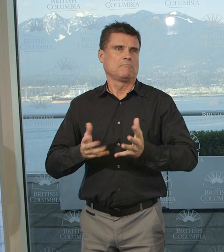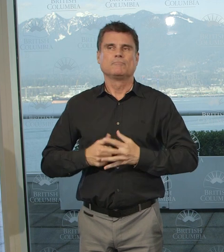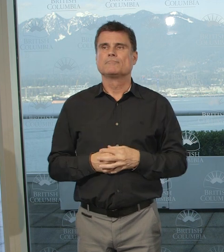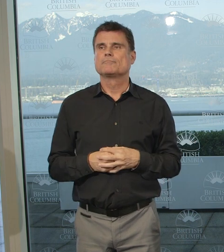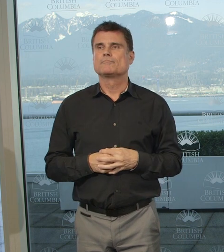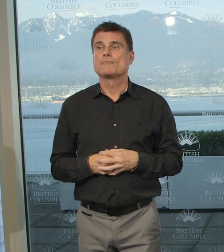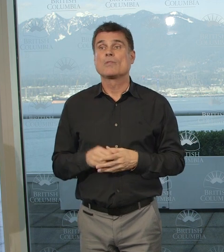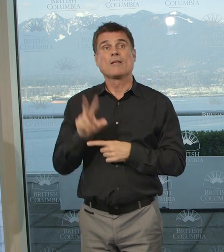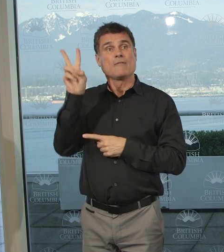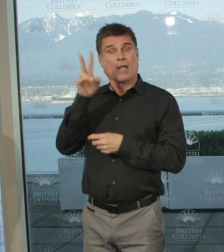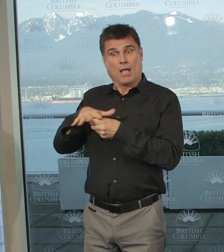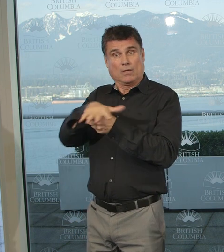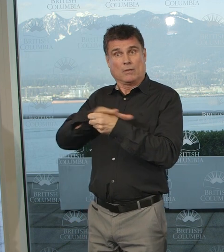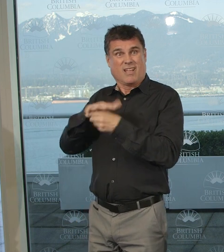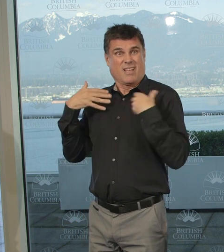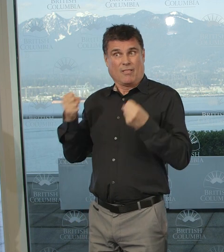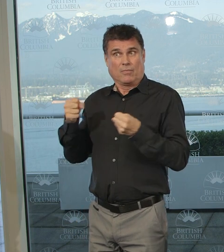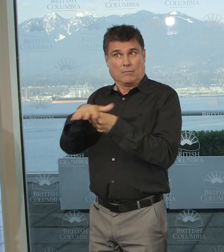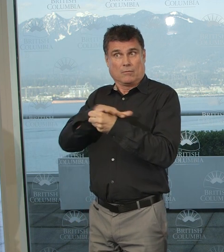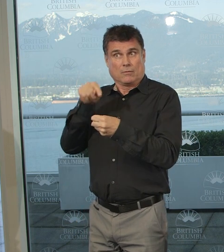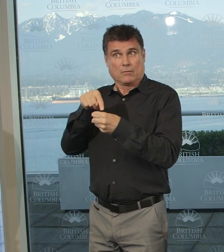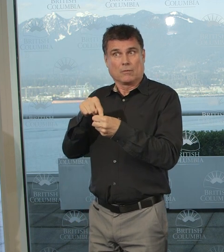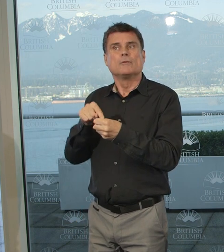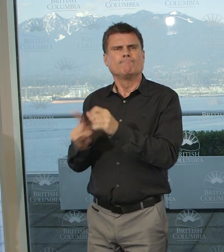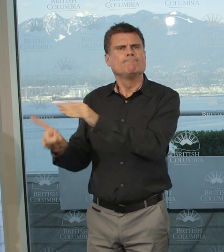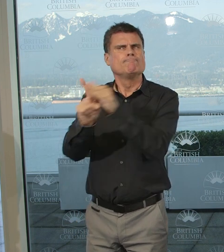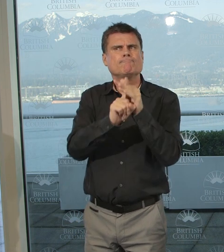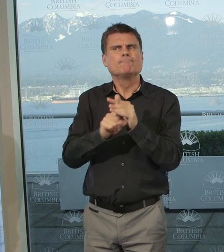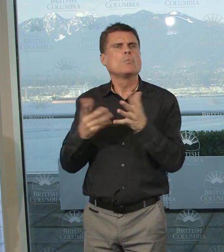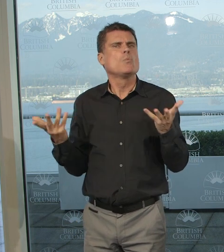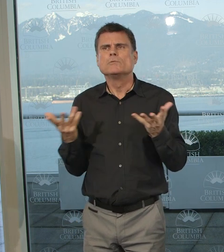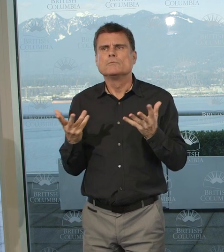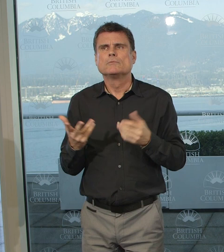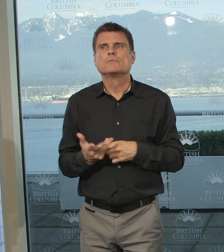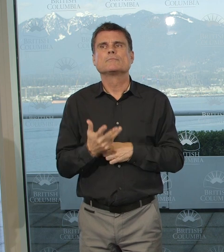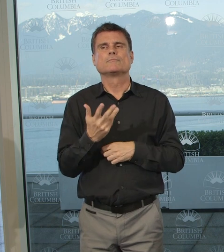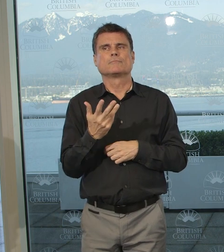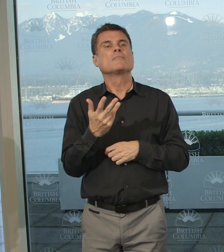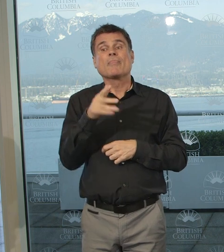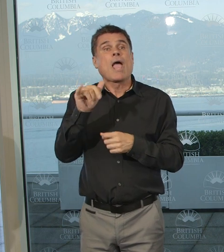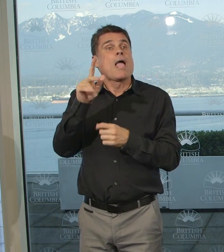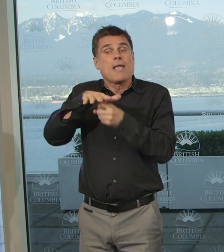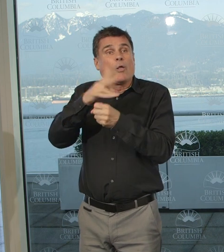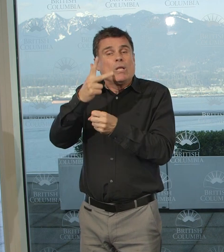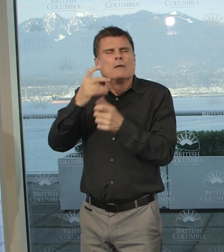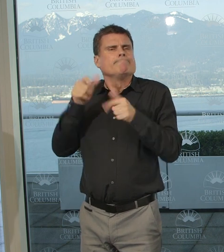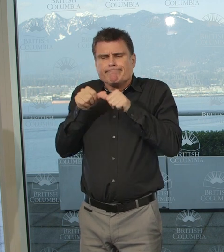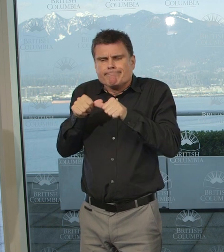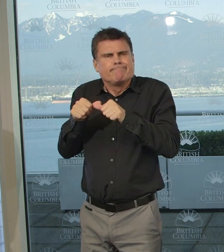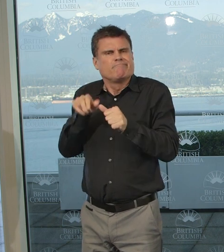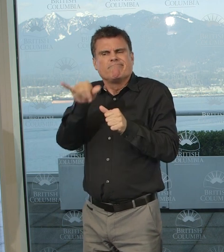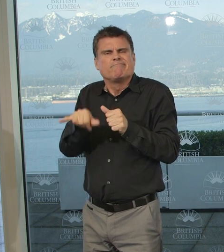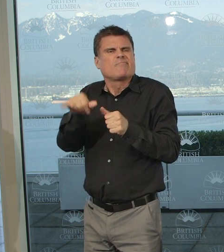are related to the 3 long-term care facility outbreaks that we've been following over the last little while. So, and the